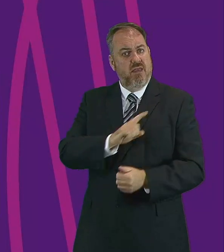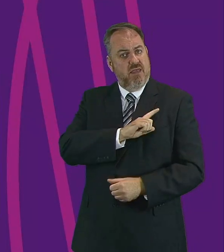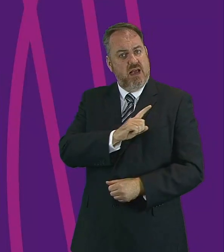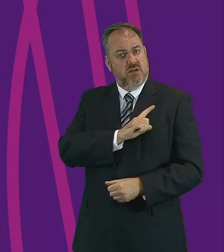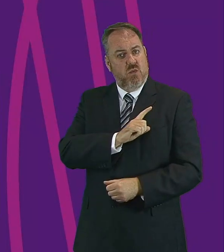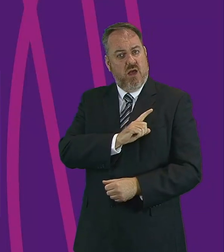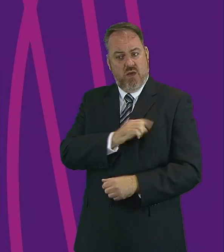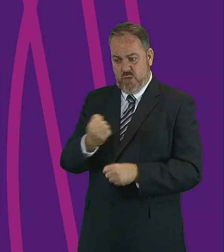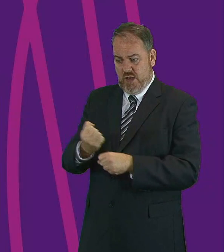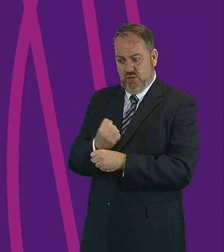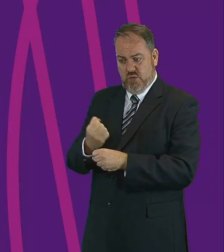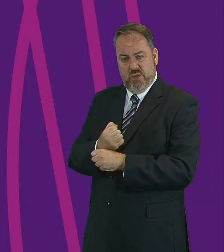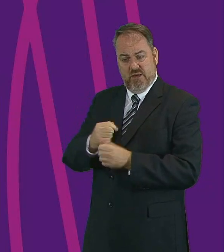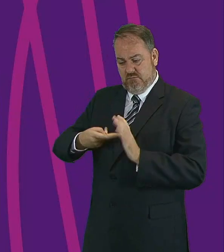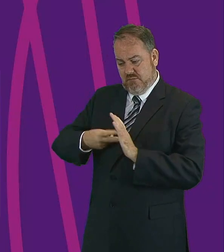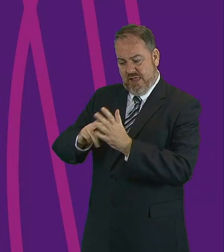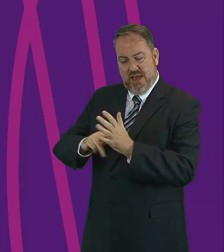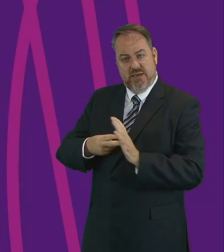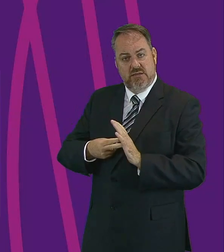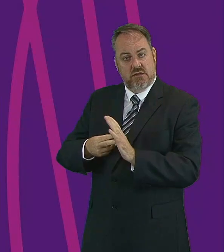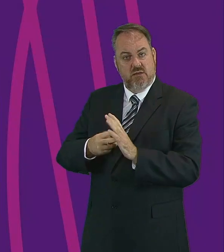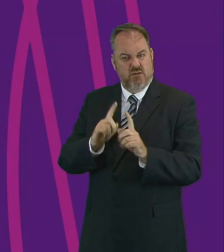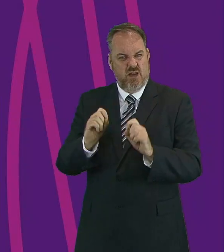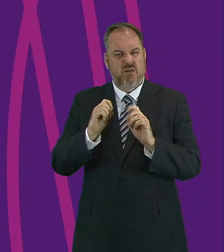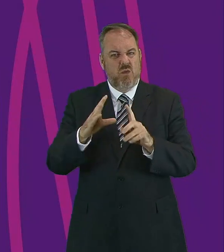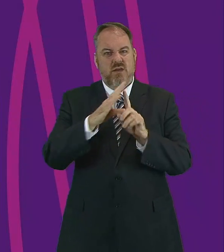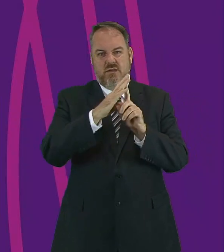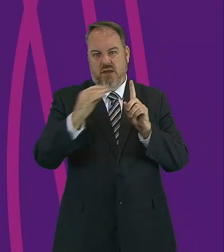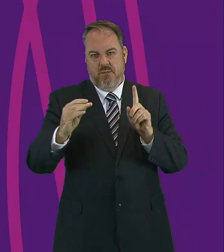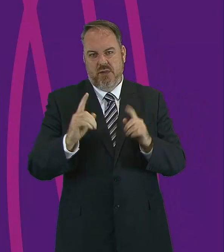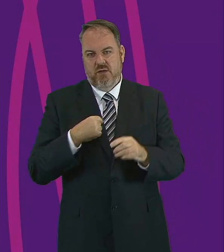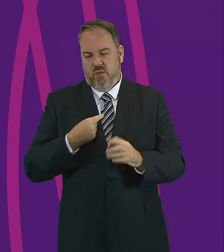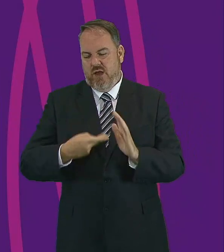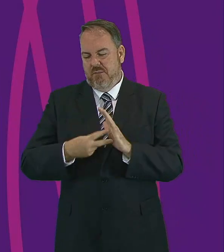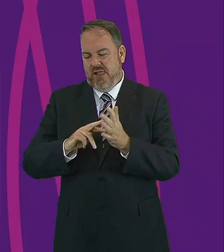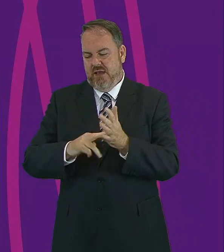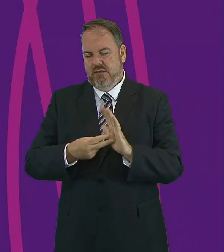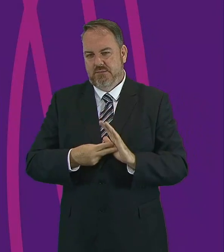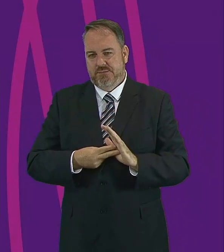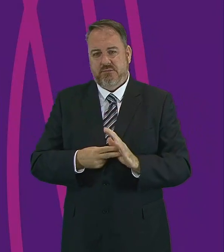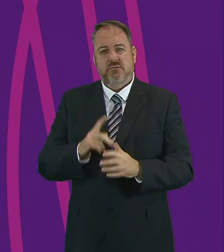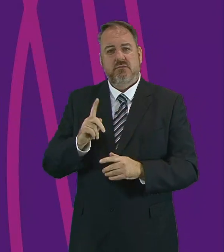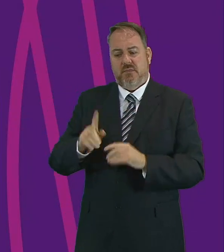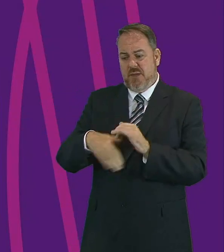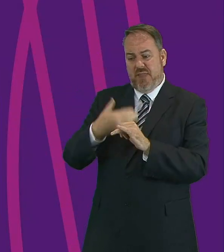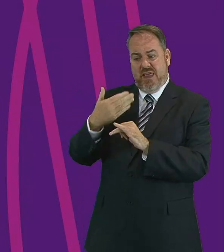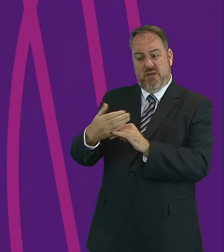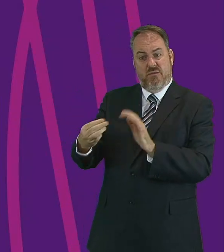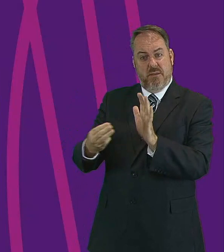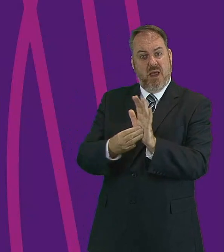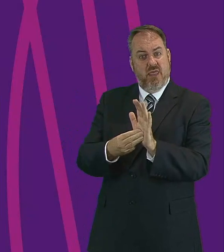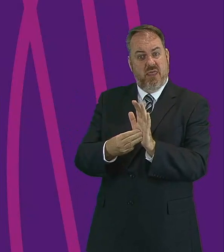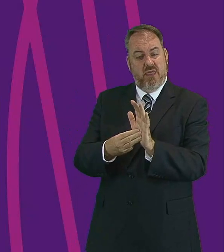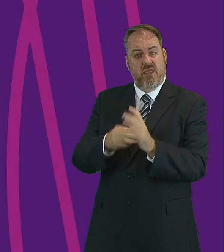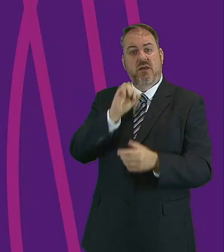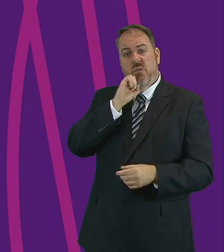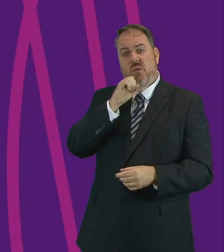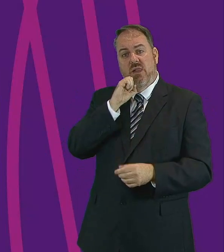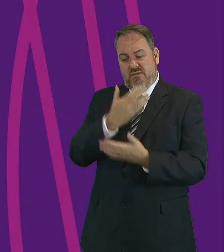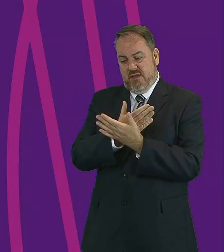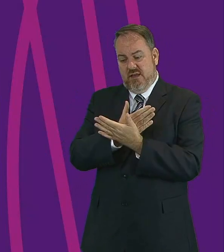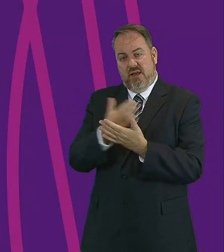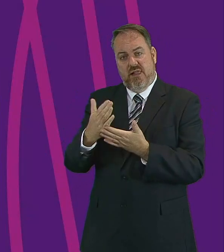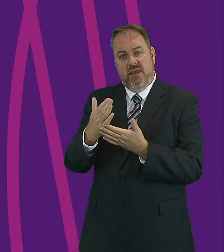certain steps that we are taking. It's why, for example, we have asked Public Health Scotland by the end of this month to produce